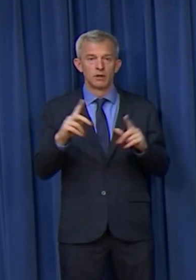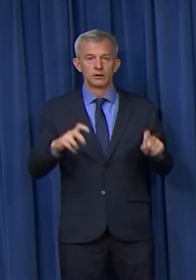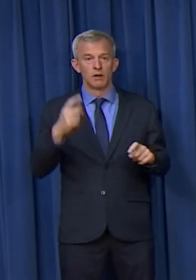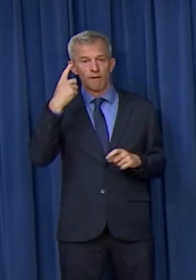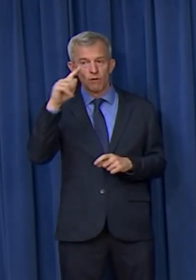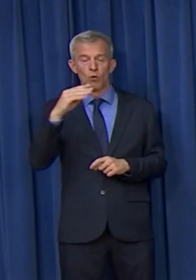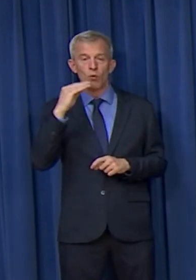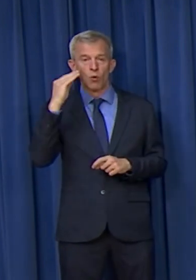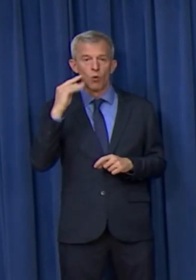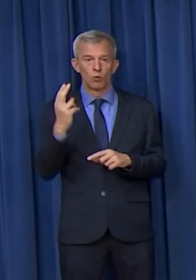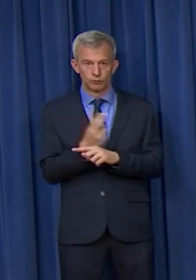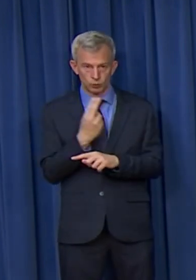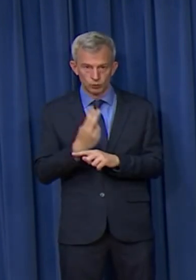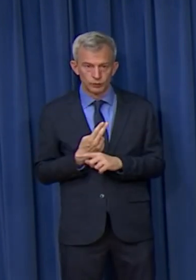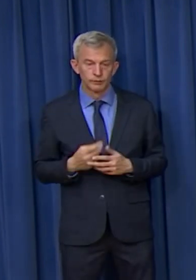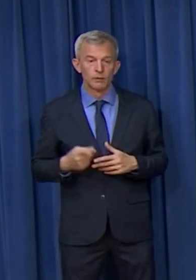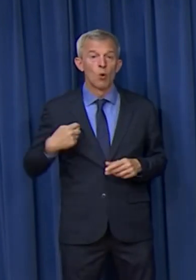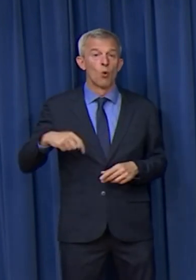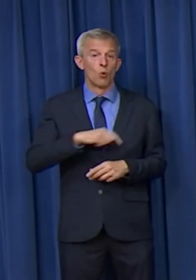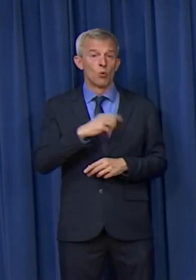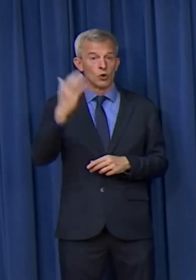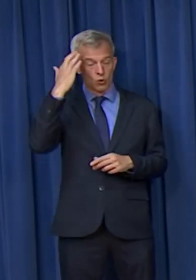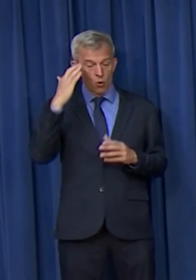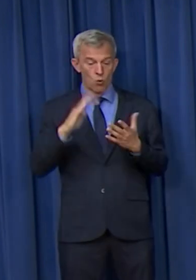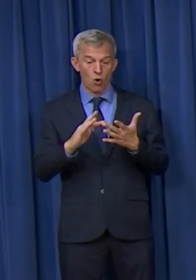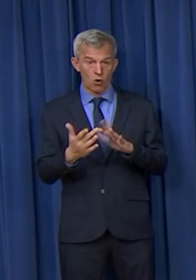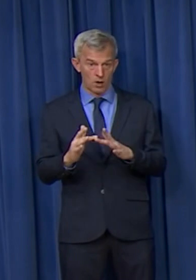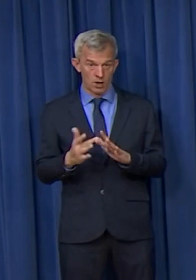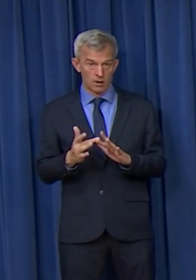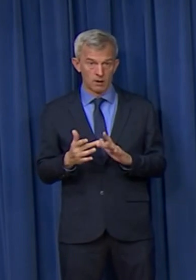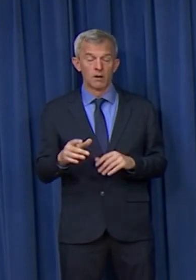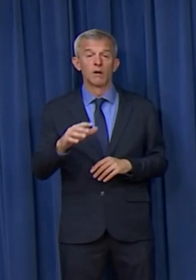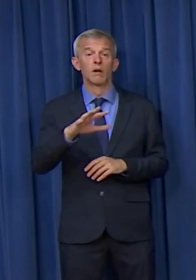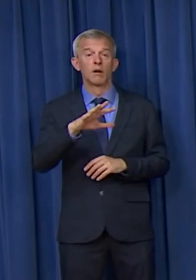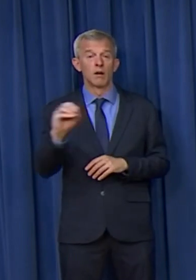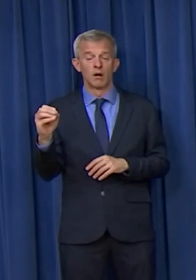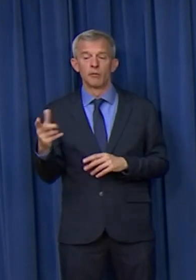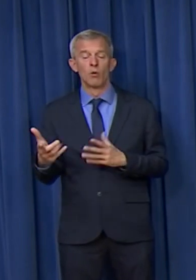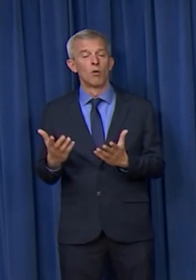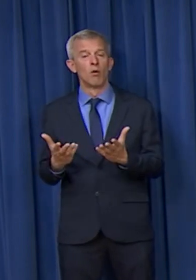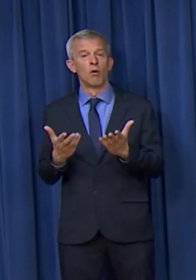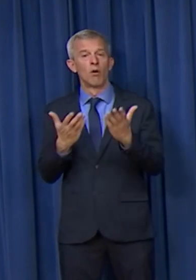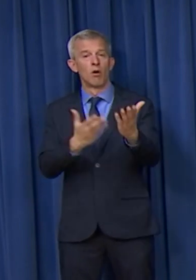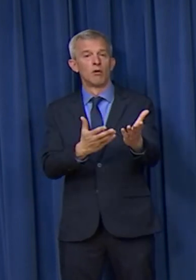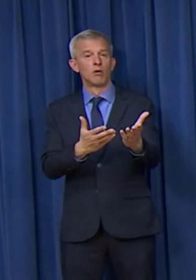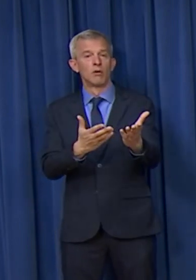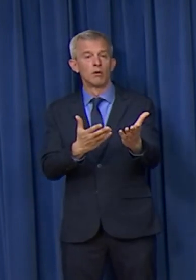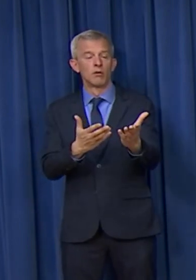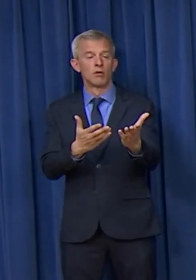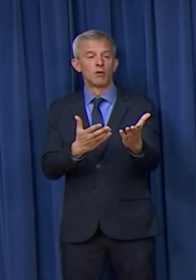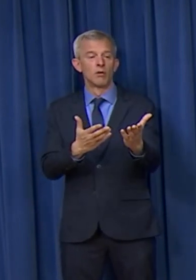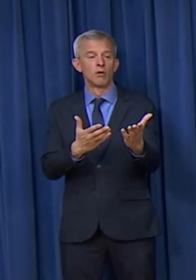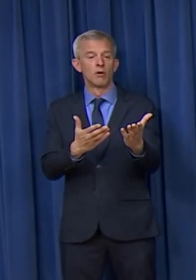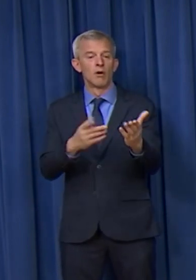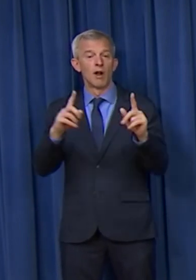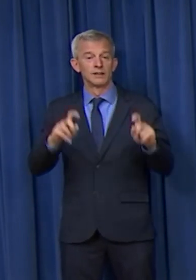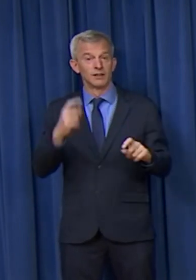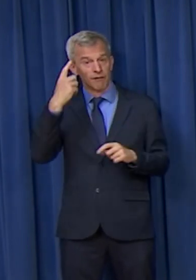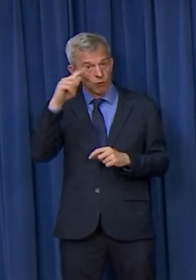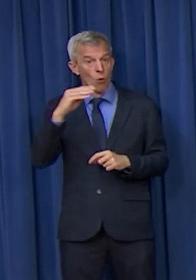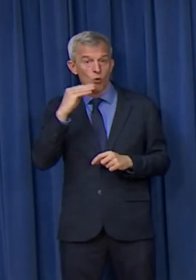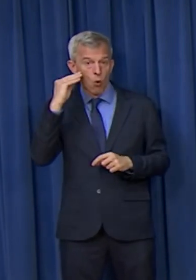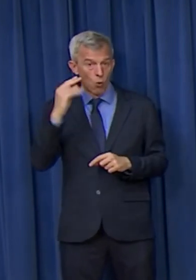use. We know that online this company was offering for sale a test for home